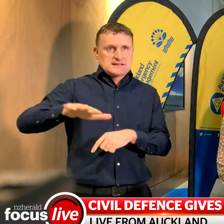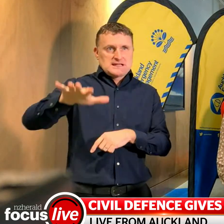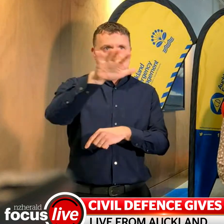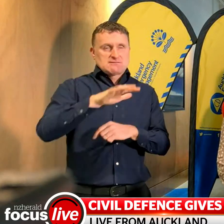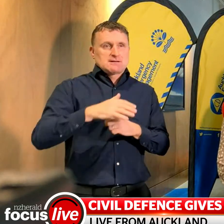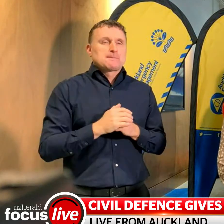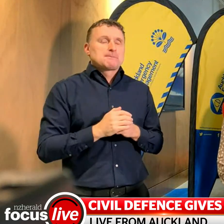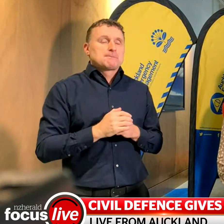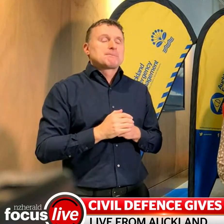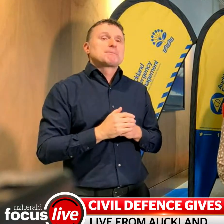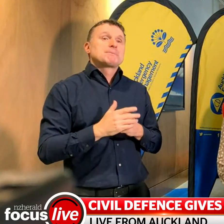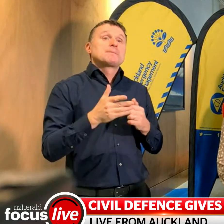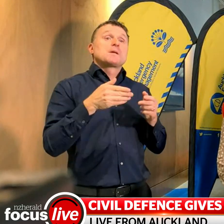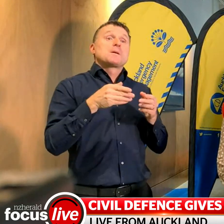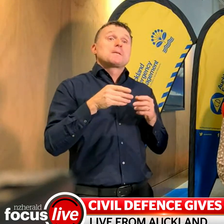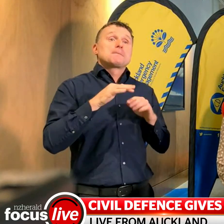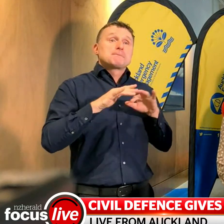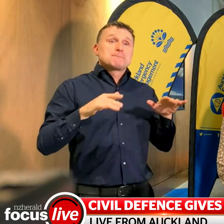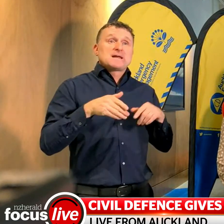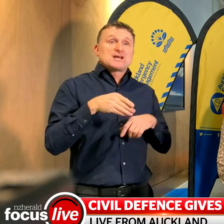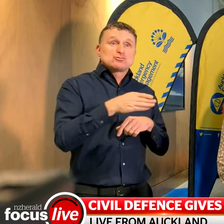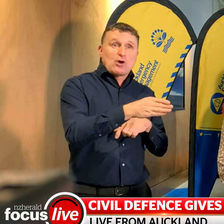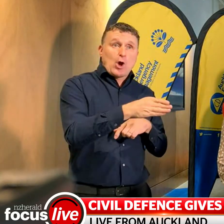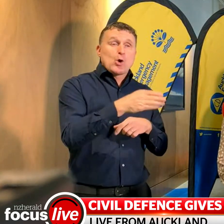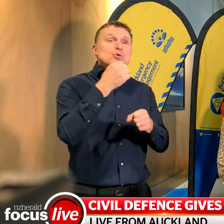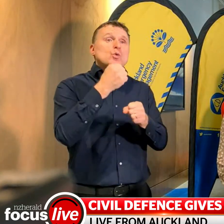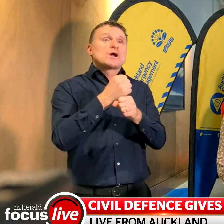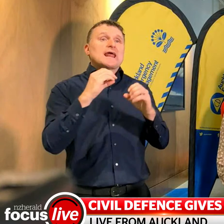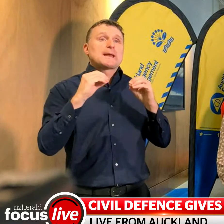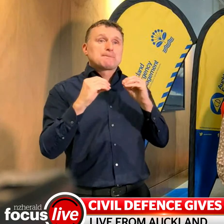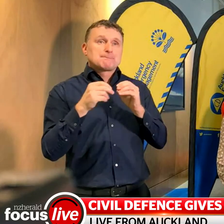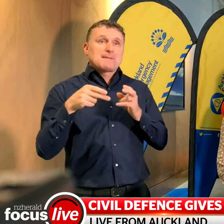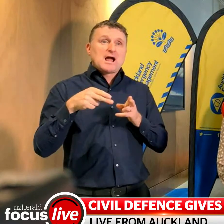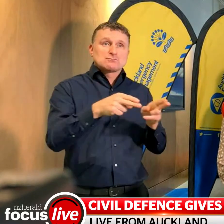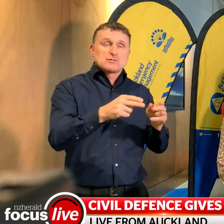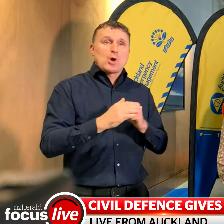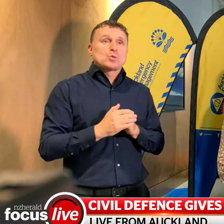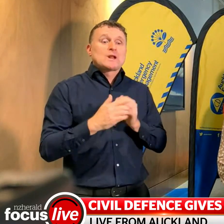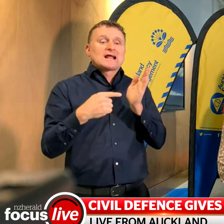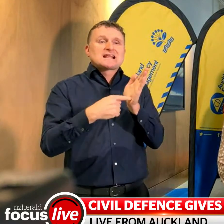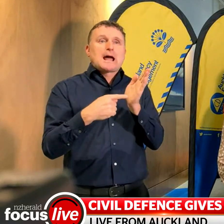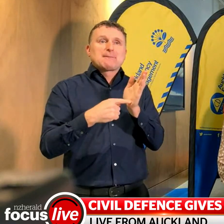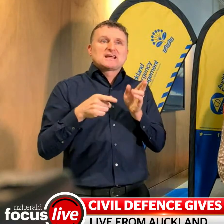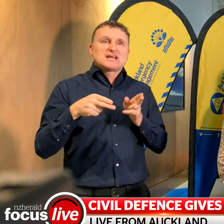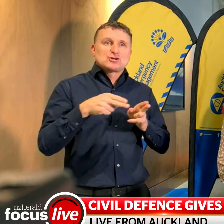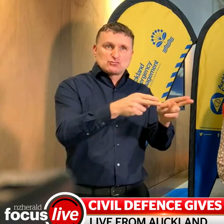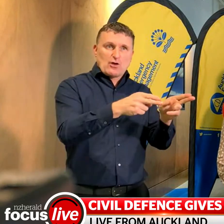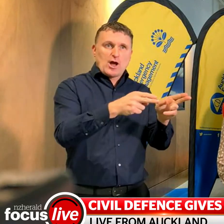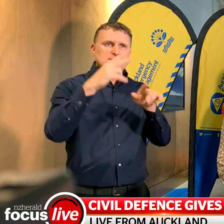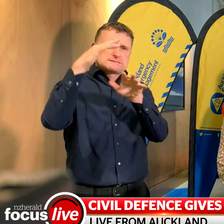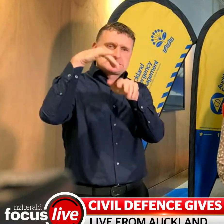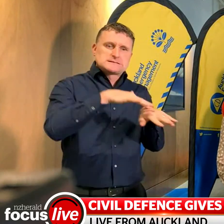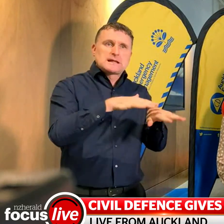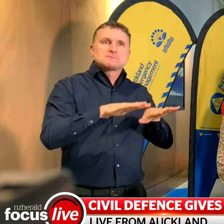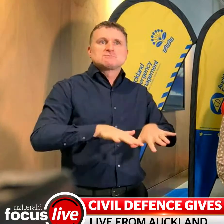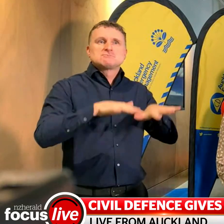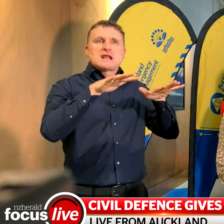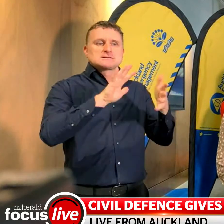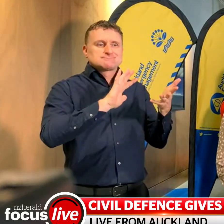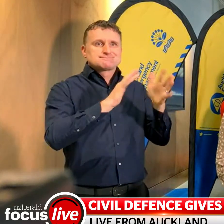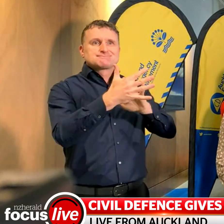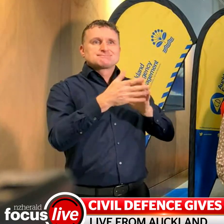Beach Road in Browns Bay and Glen Bar Road. In central Auckland, Tamaki Drive, there have been slips and